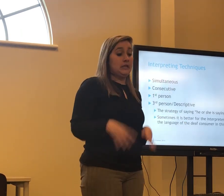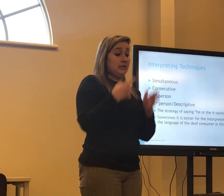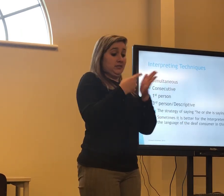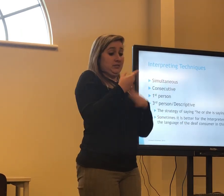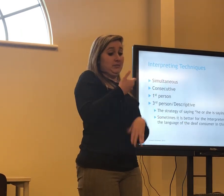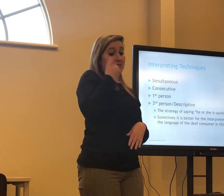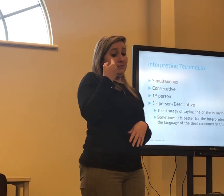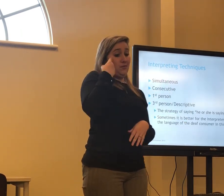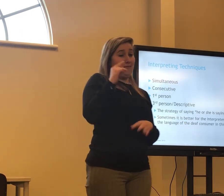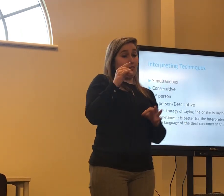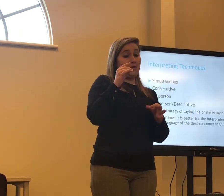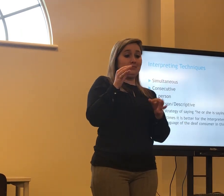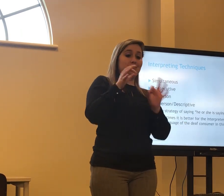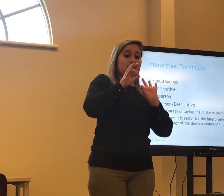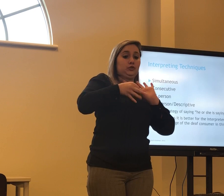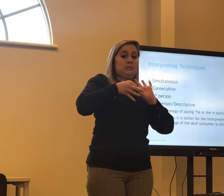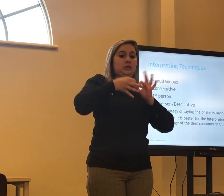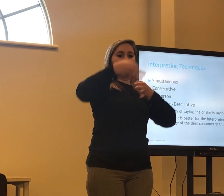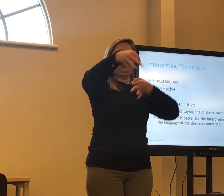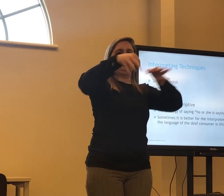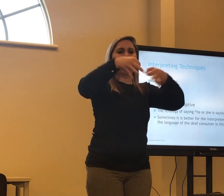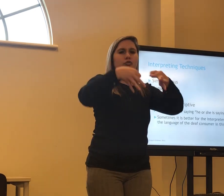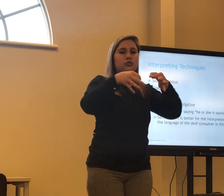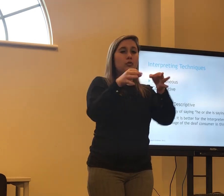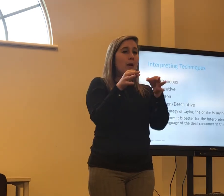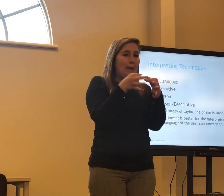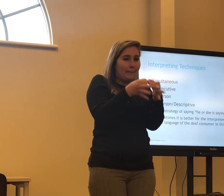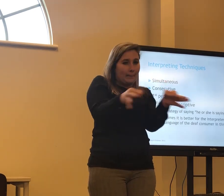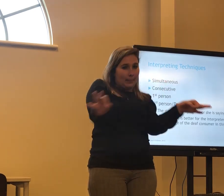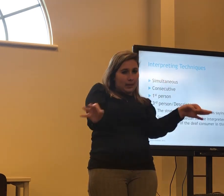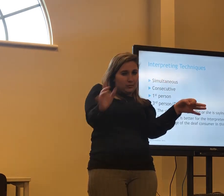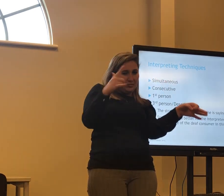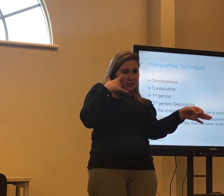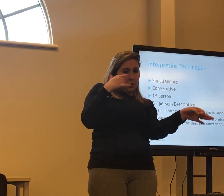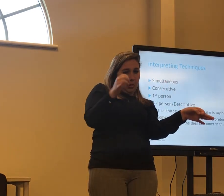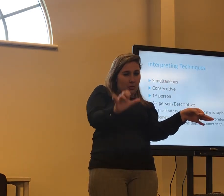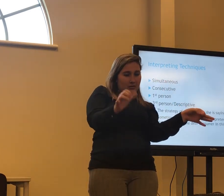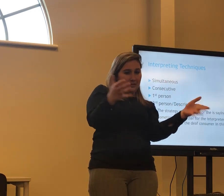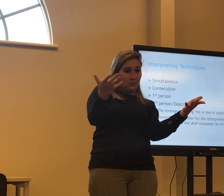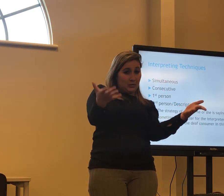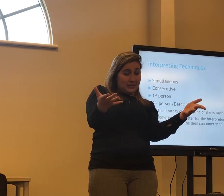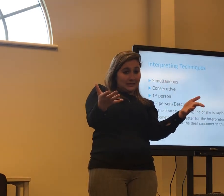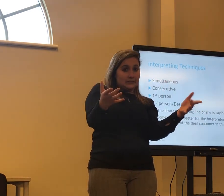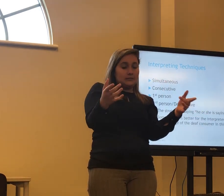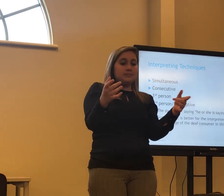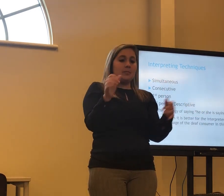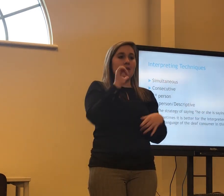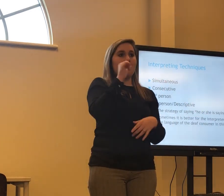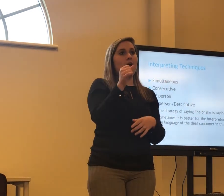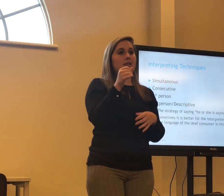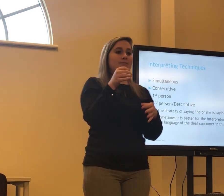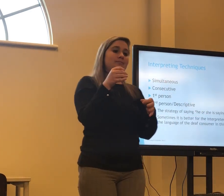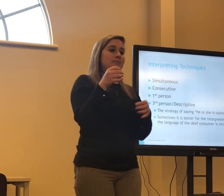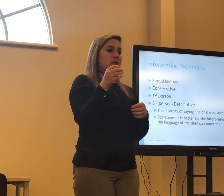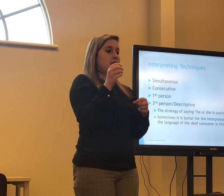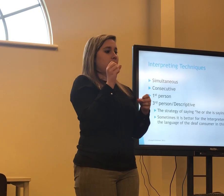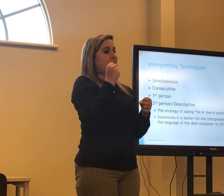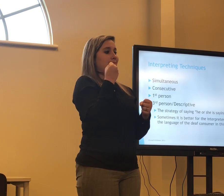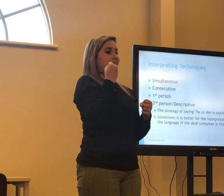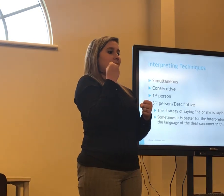to describe the language than actually give the language word for word. And especially when you're